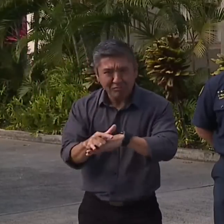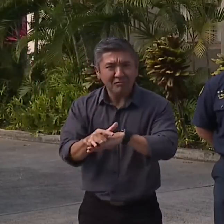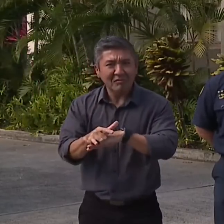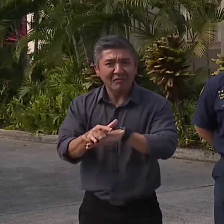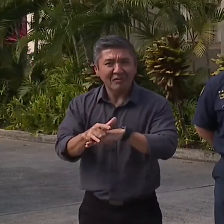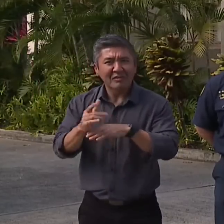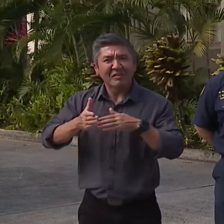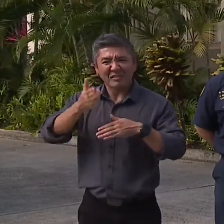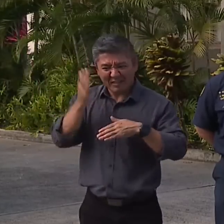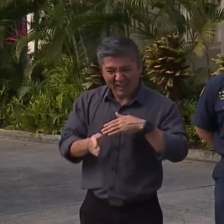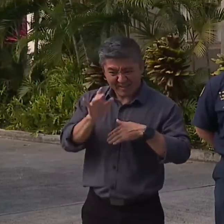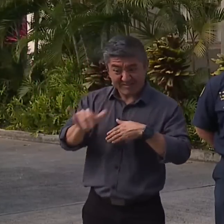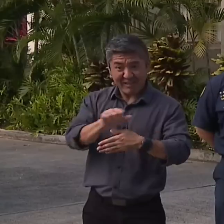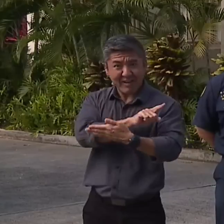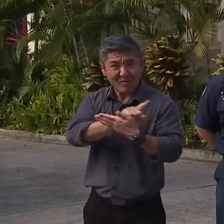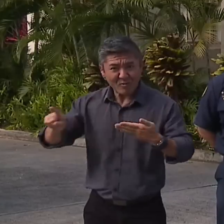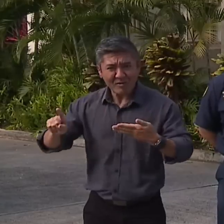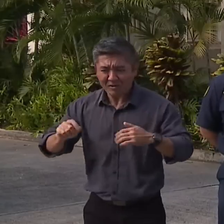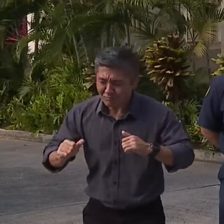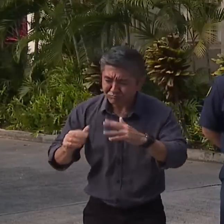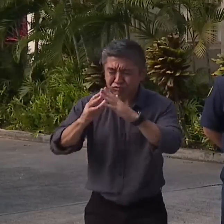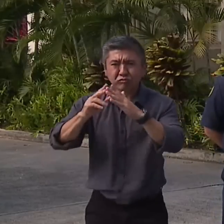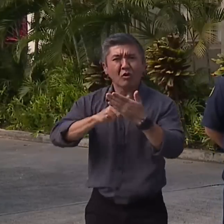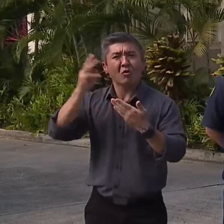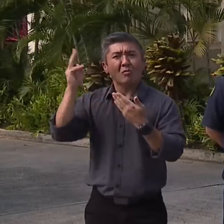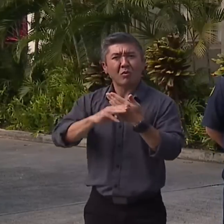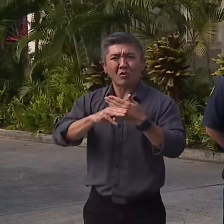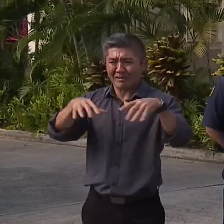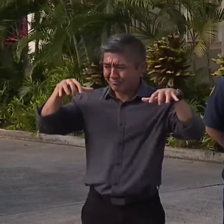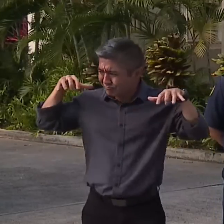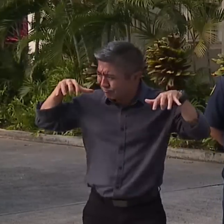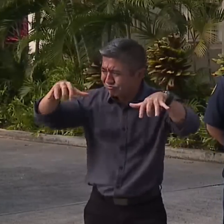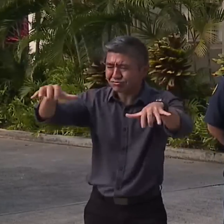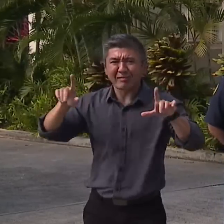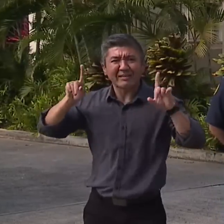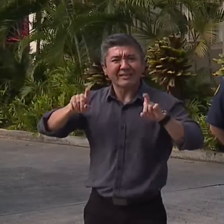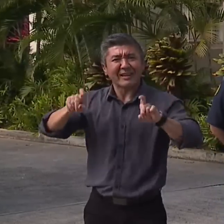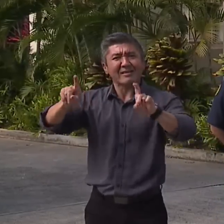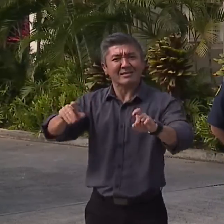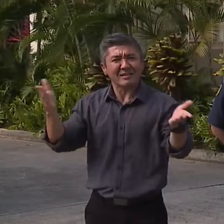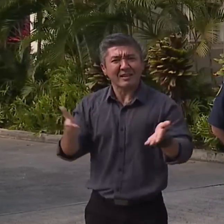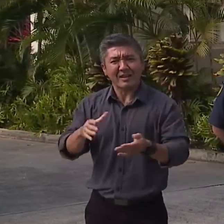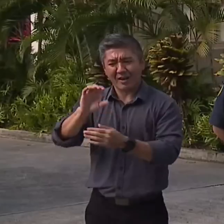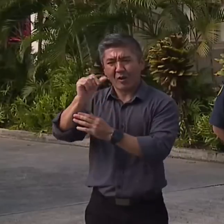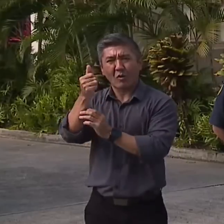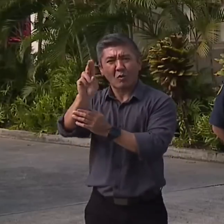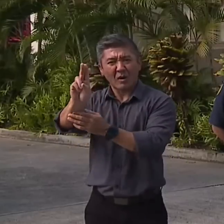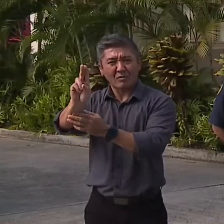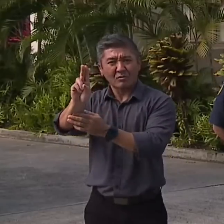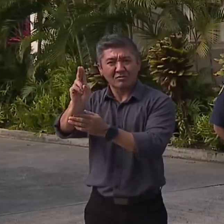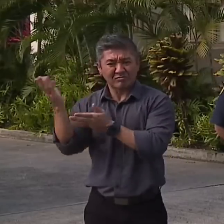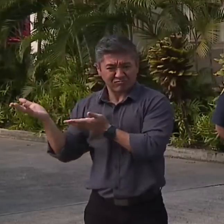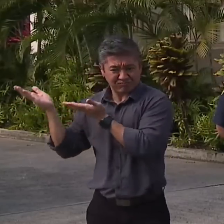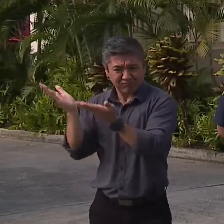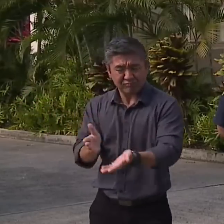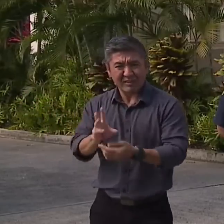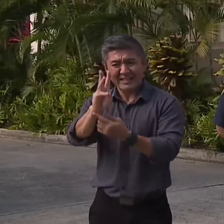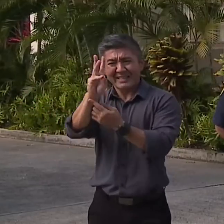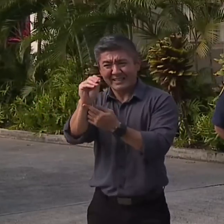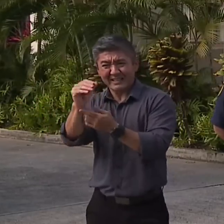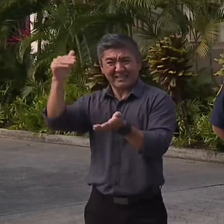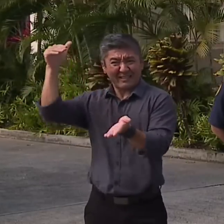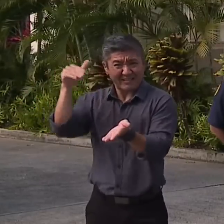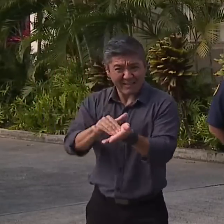they brought a program out here to do surge testing on the island of Oahu. 60,000